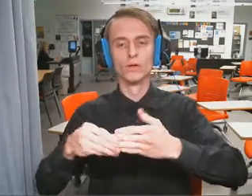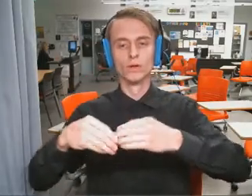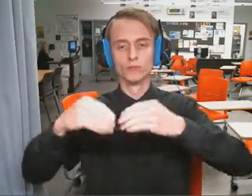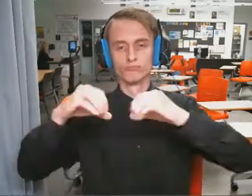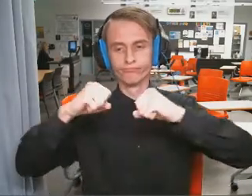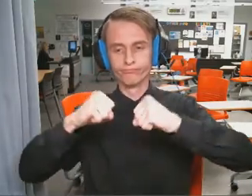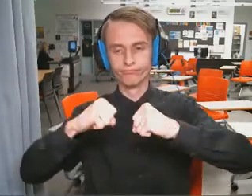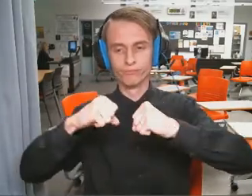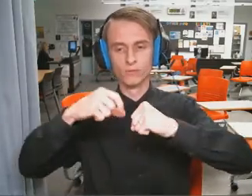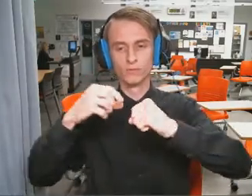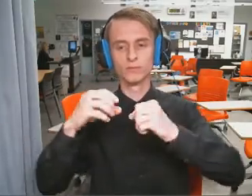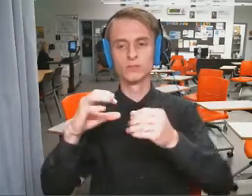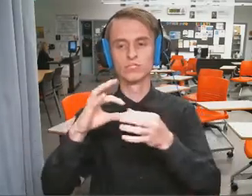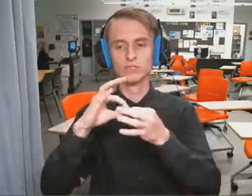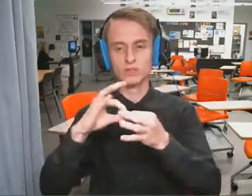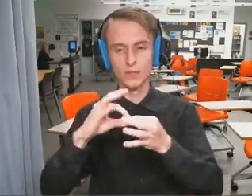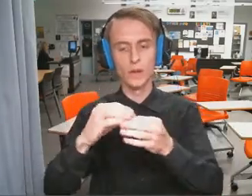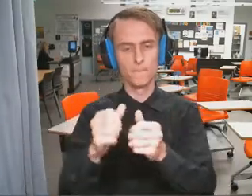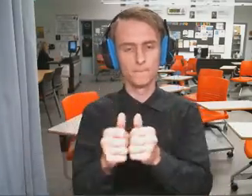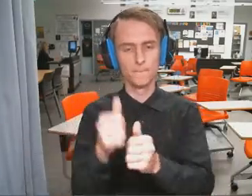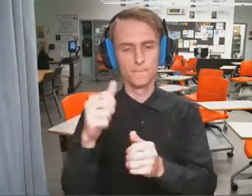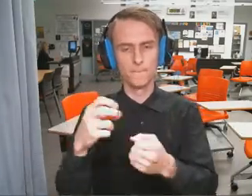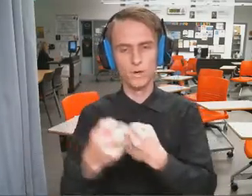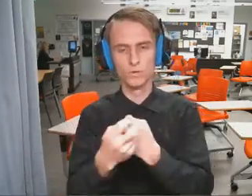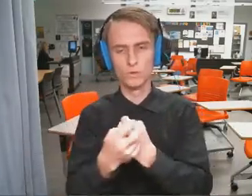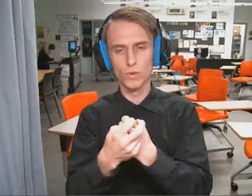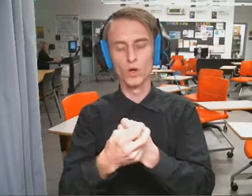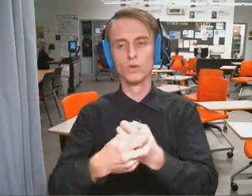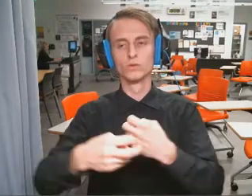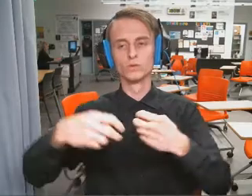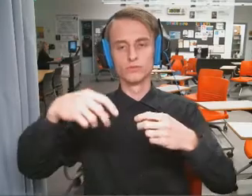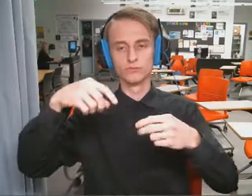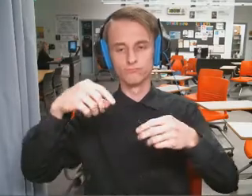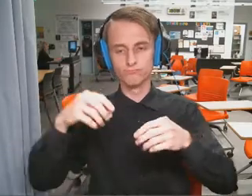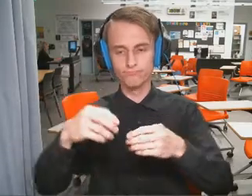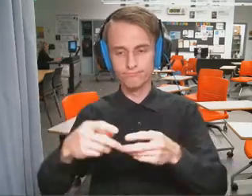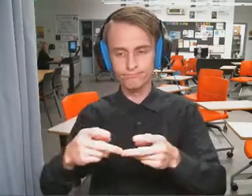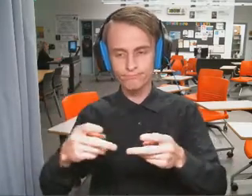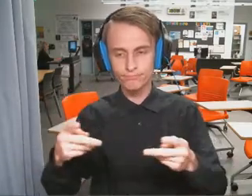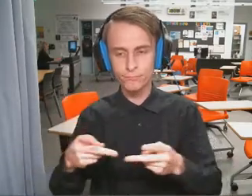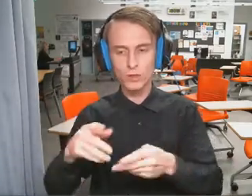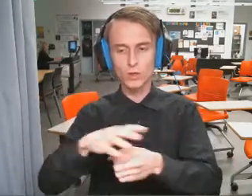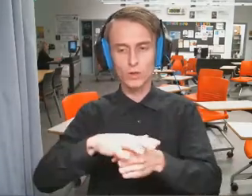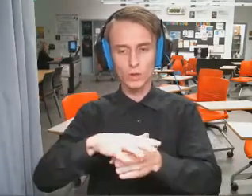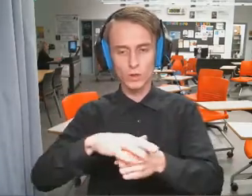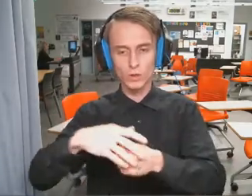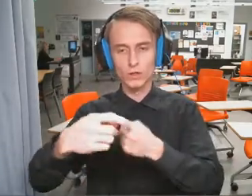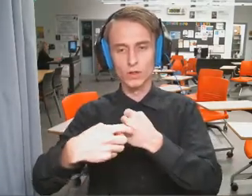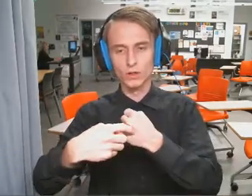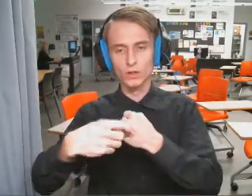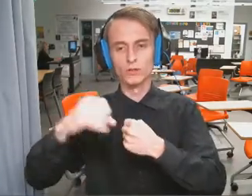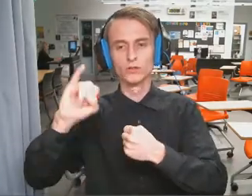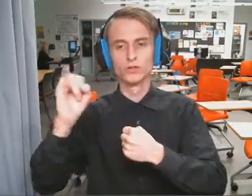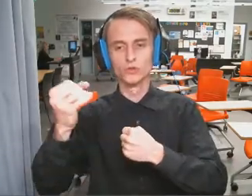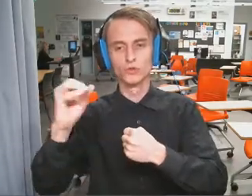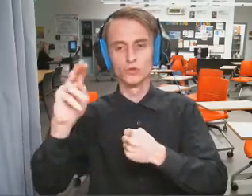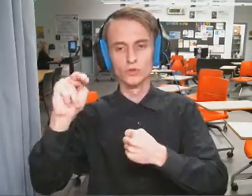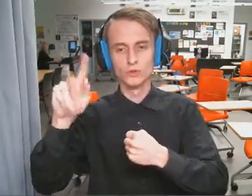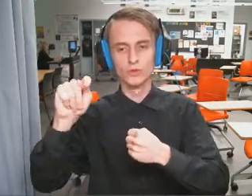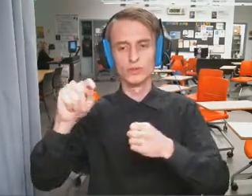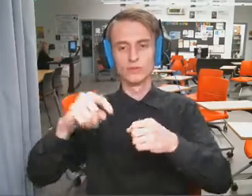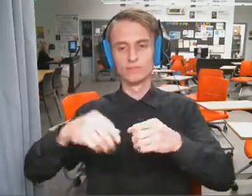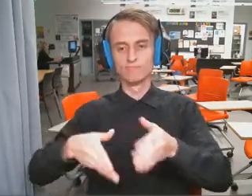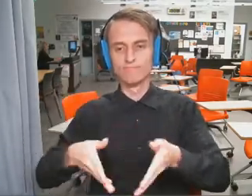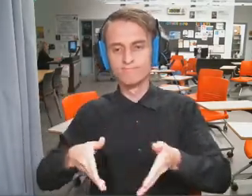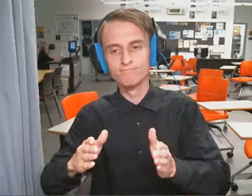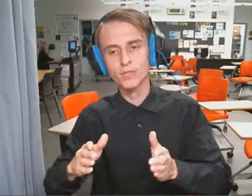bones, usually at a place called a joint. It gives flexibility to the arm, allowing the two bones to move